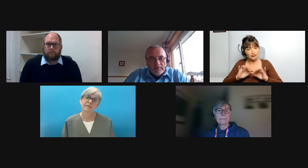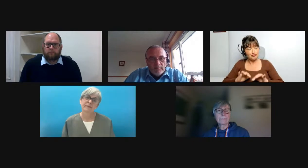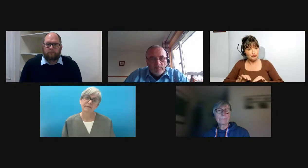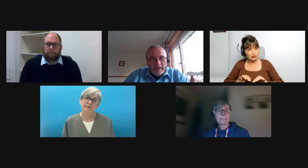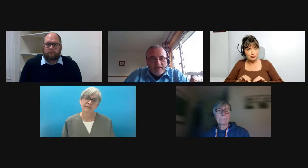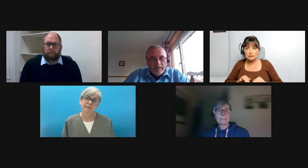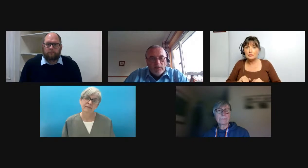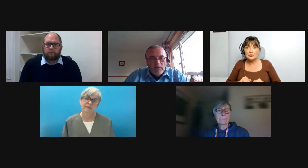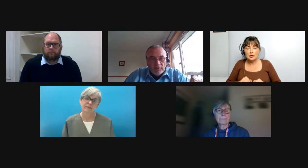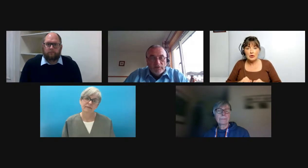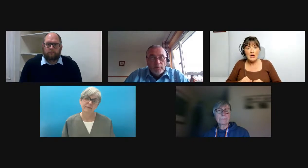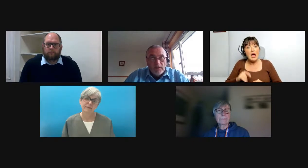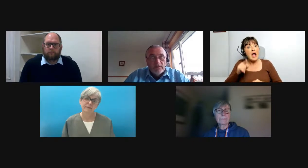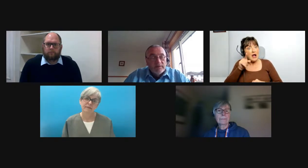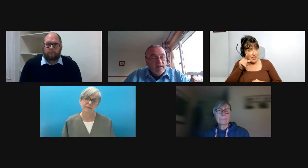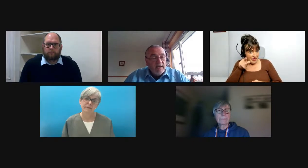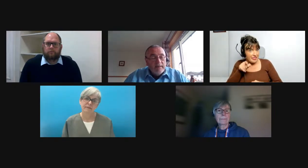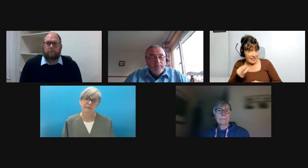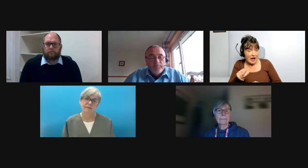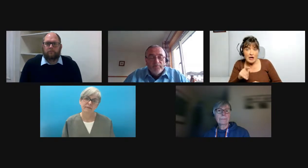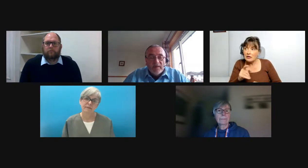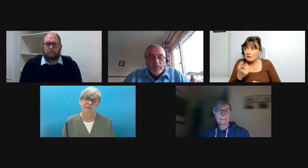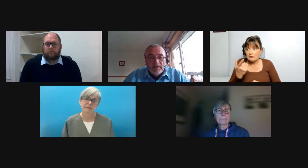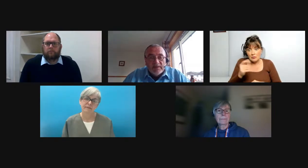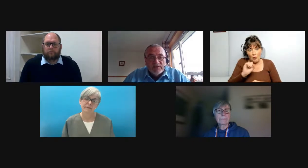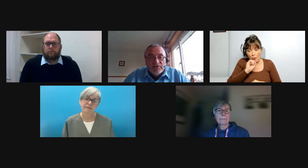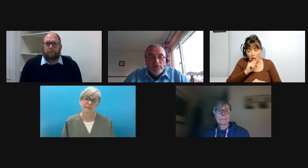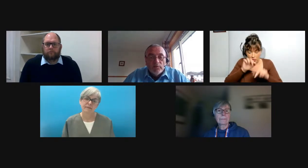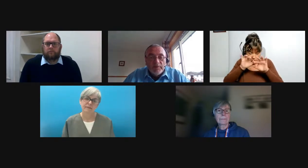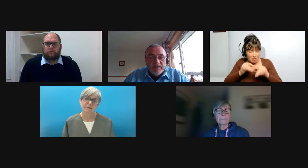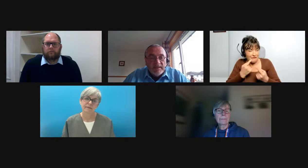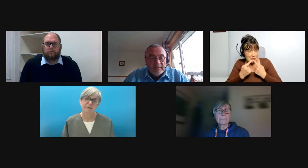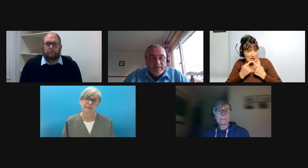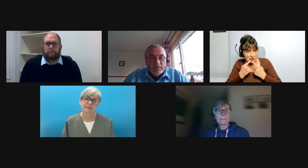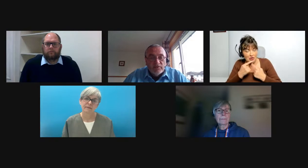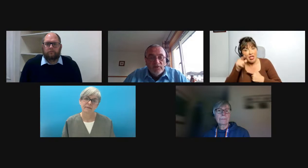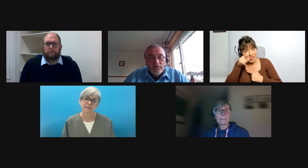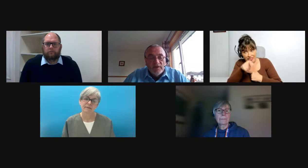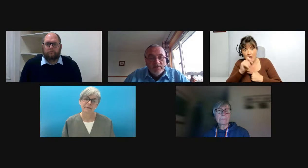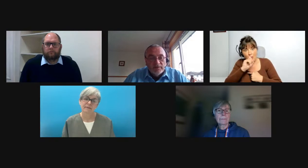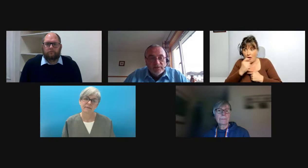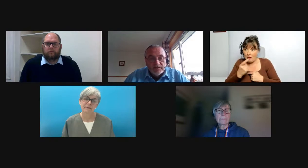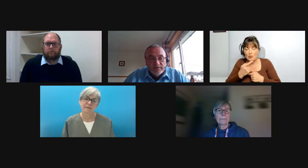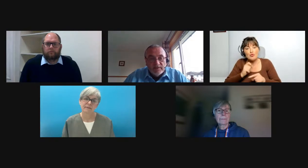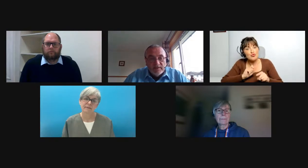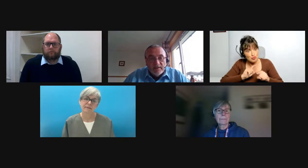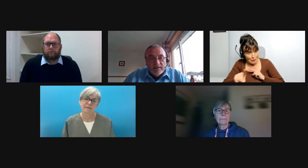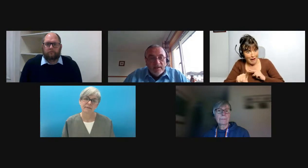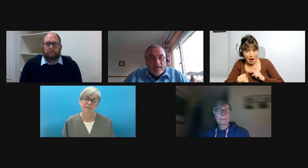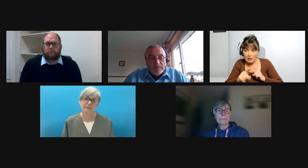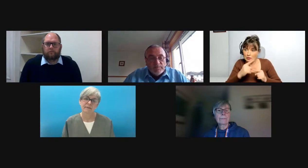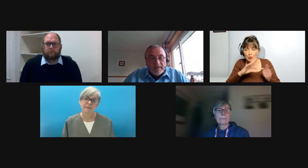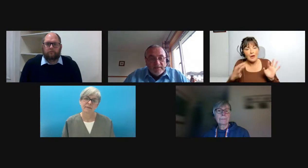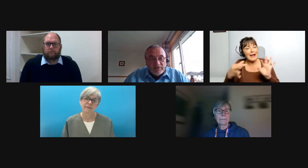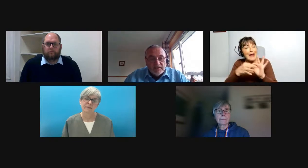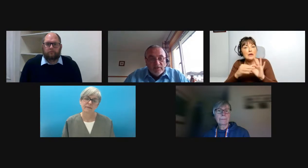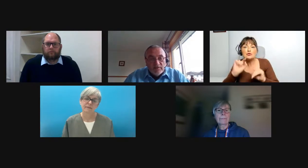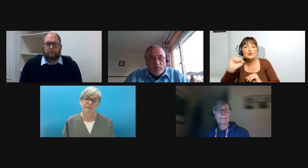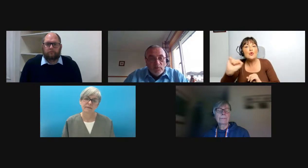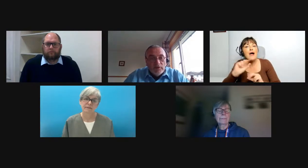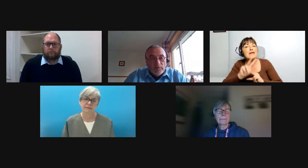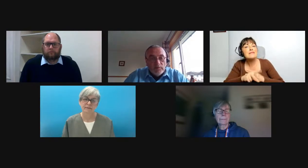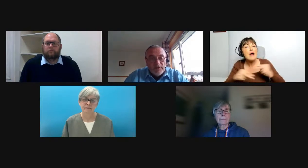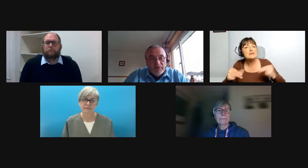Where practicable, or sorry, where necessary, you will be connected to a nurse